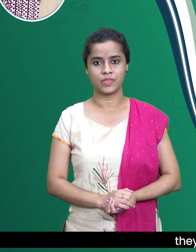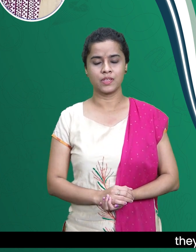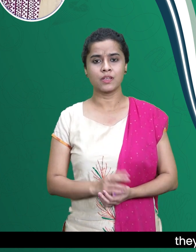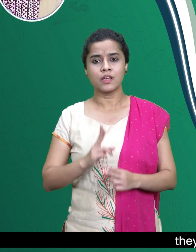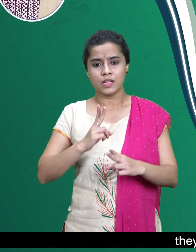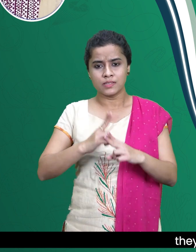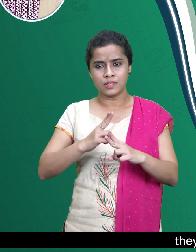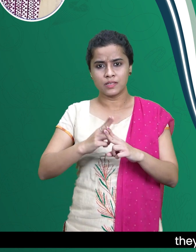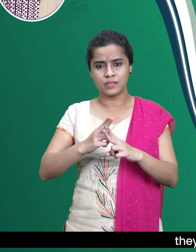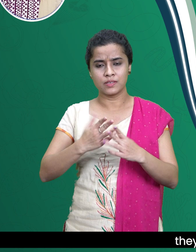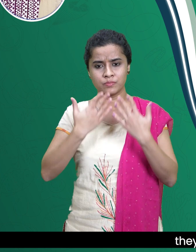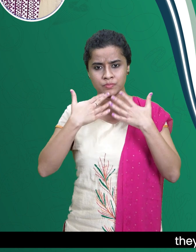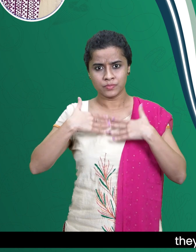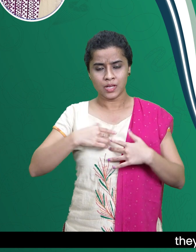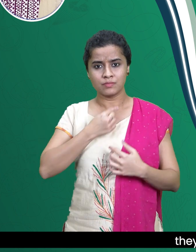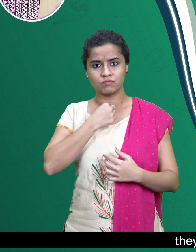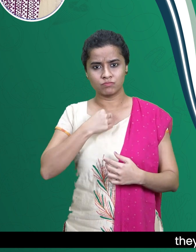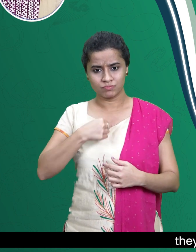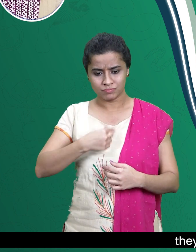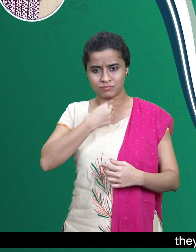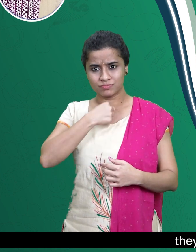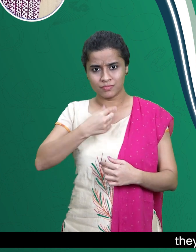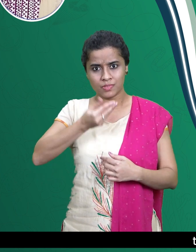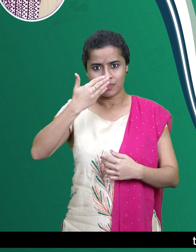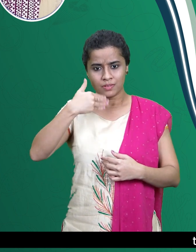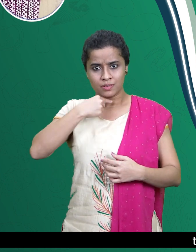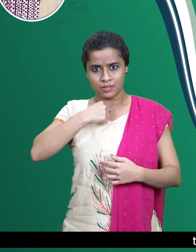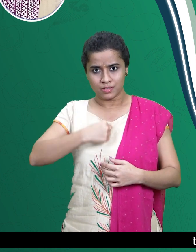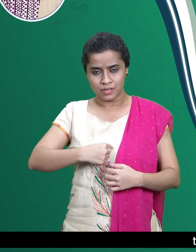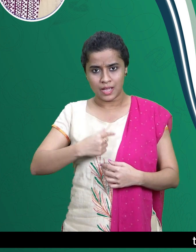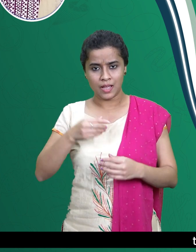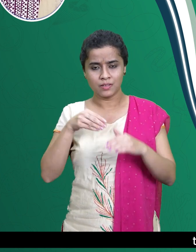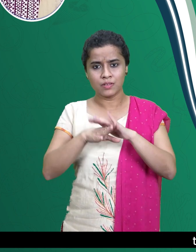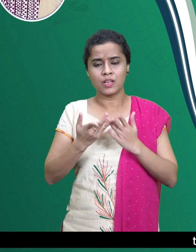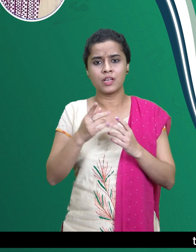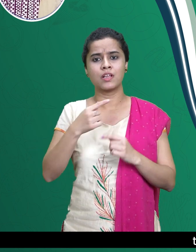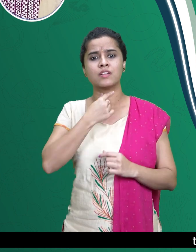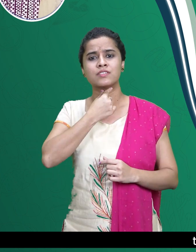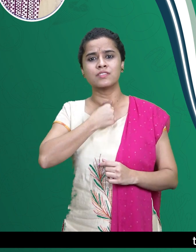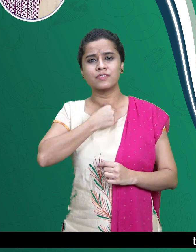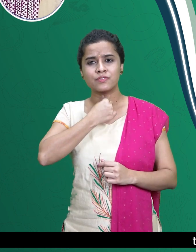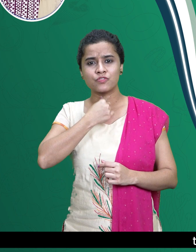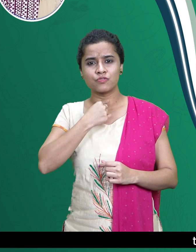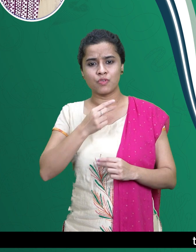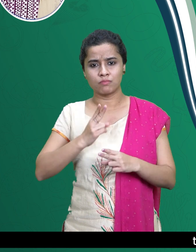in the gut lining like typhoid causing bacteria.